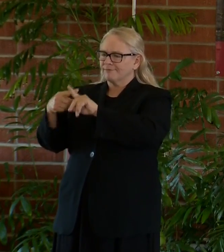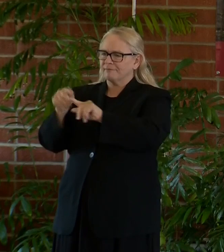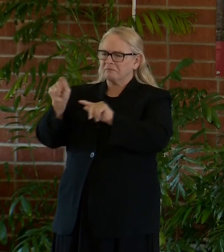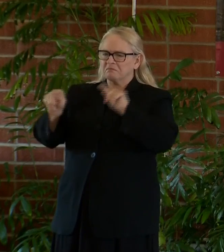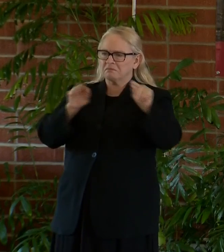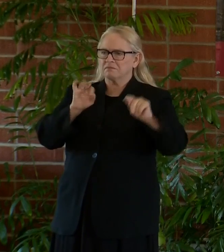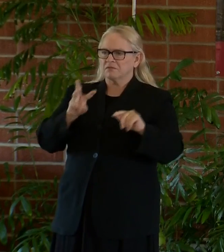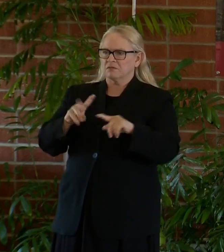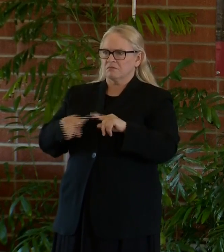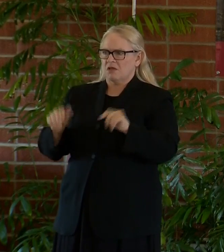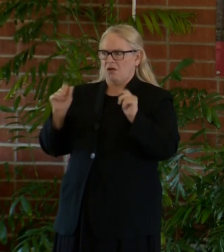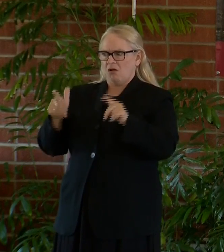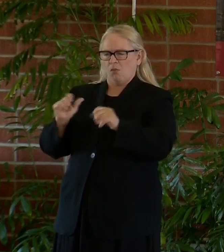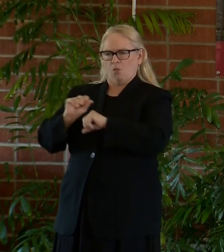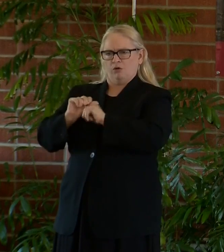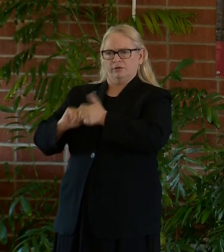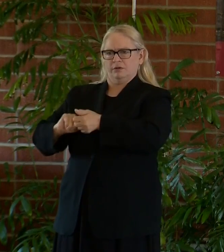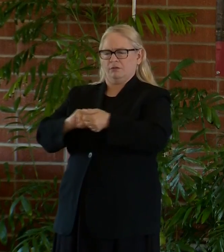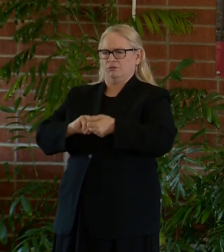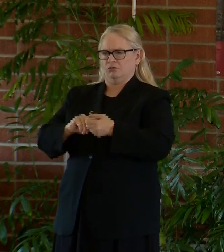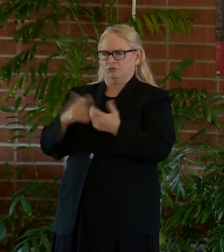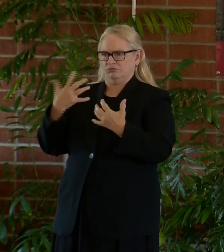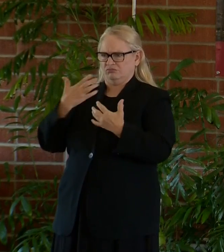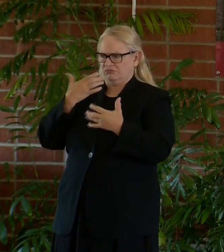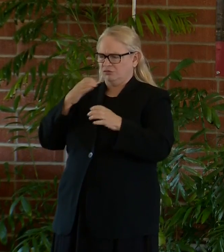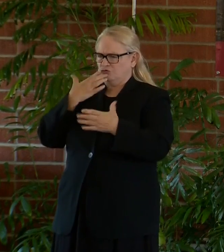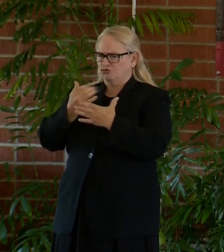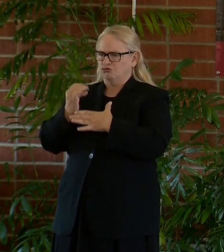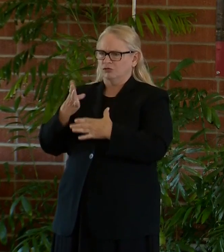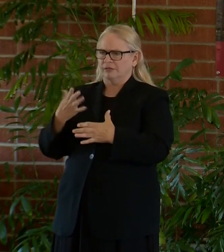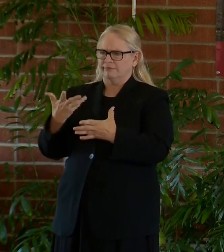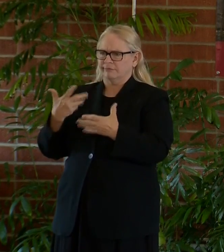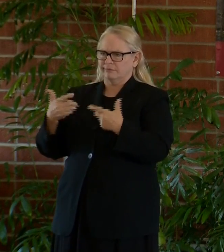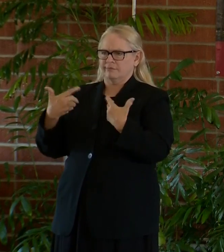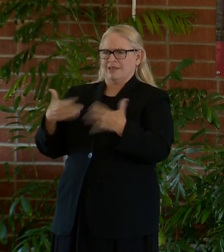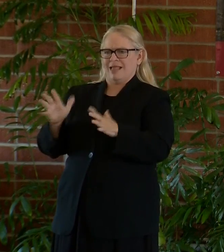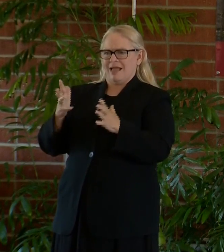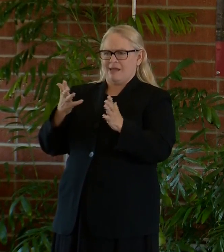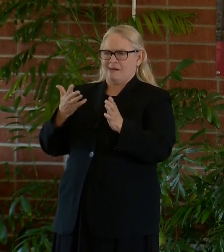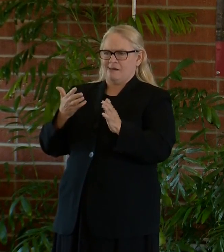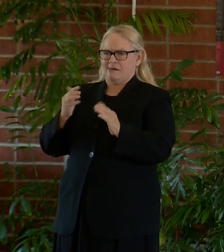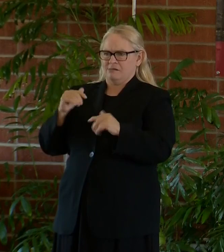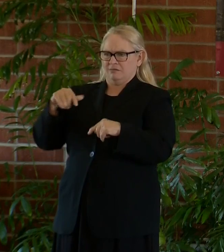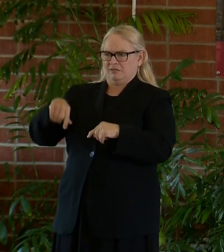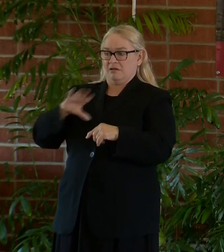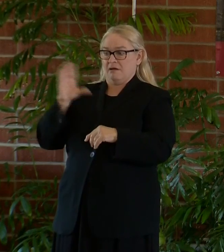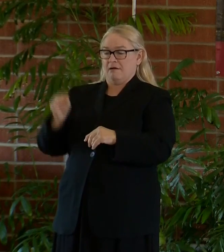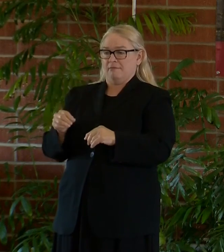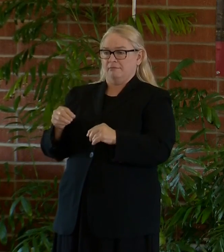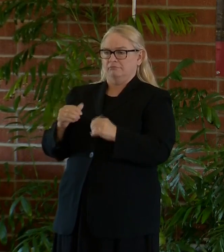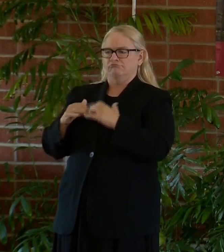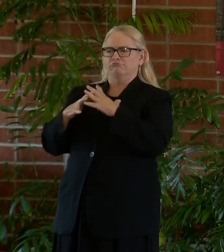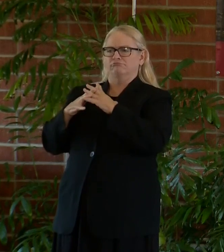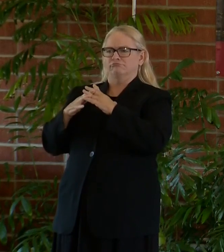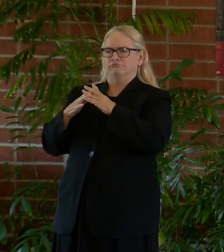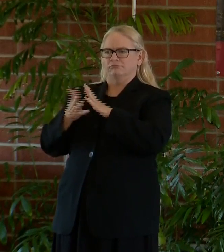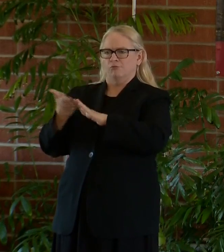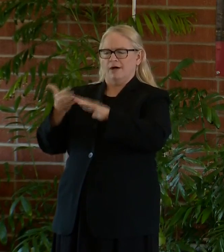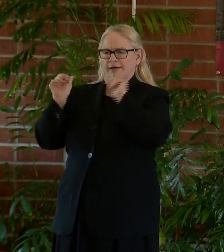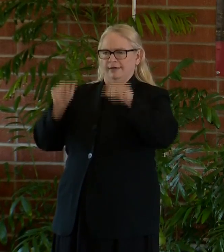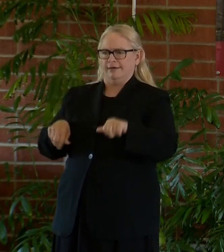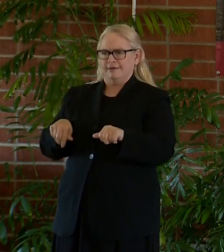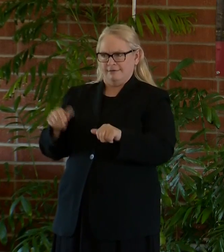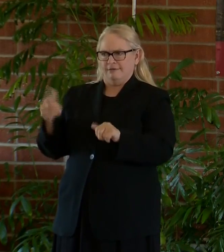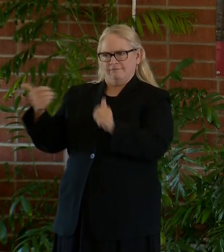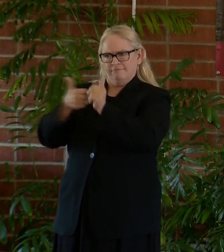cooperation, a spirit of engagement allowed this operation to get back on its feet, a positive working environment and